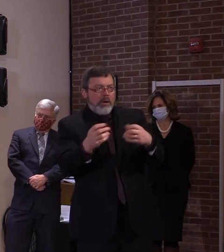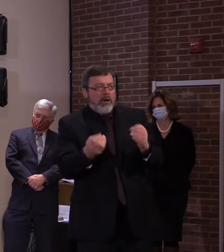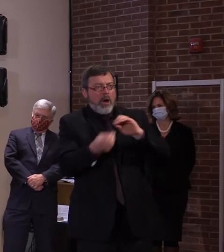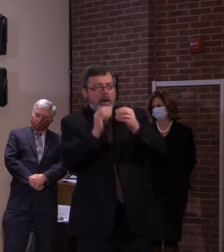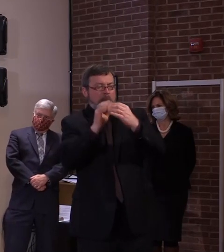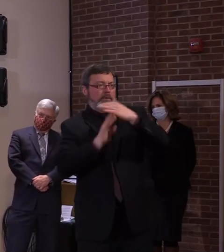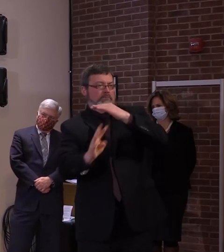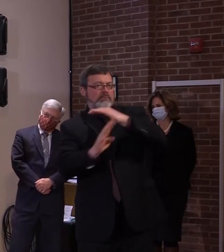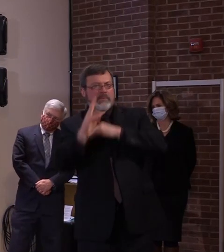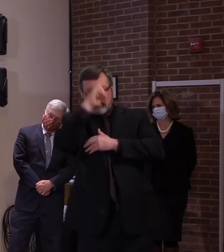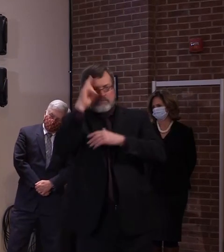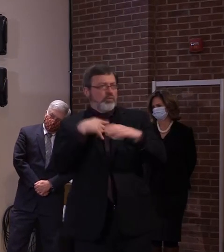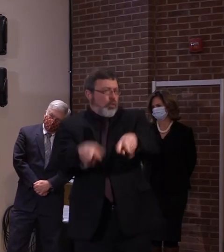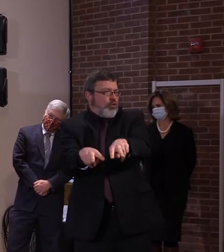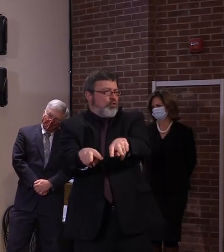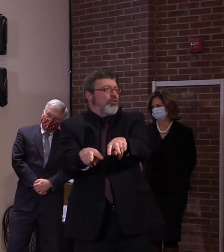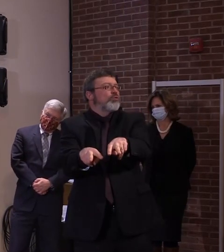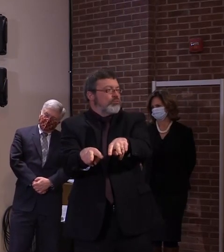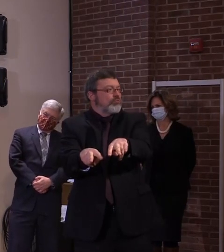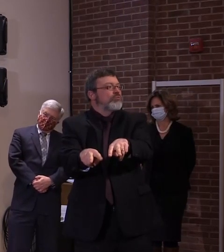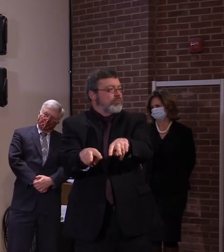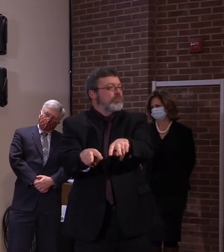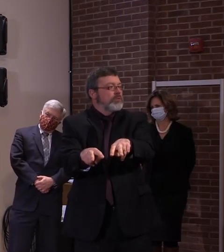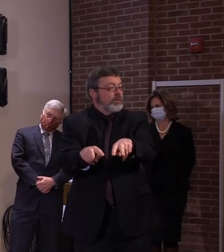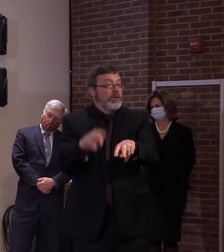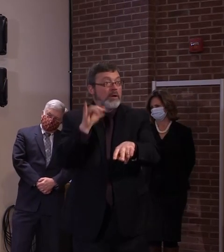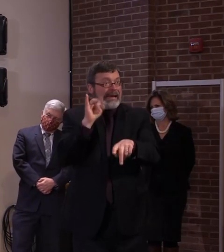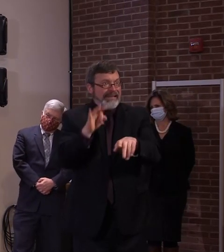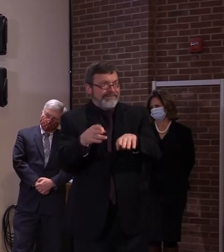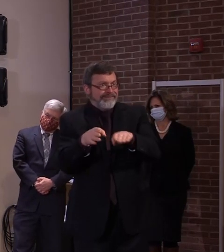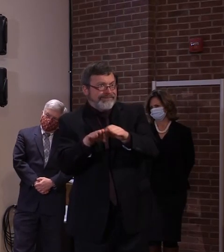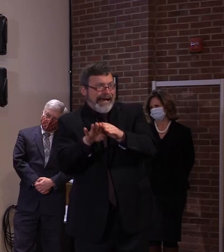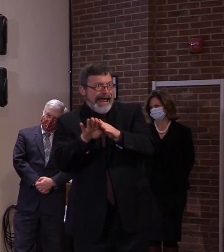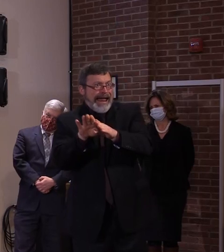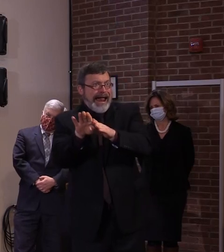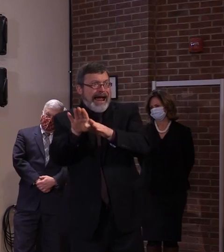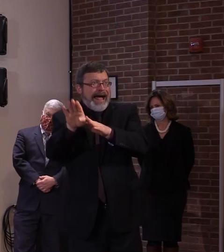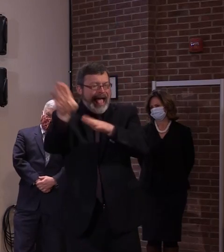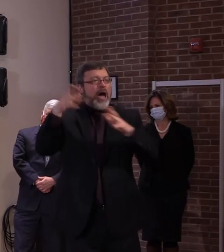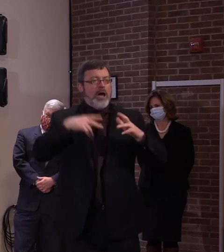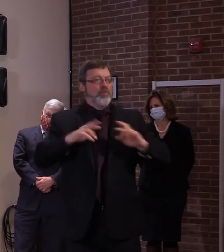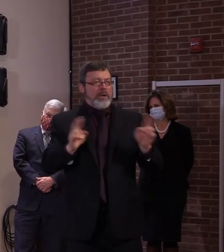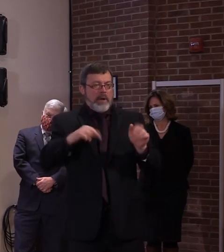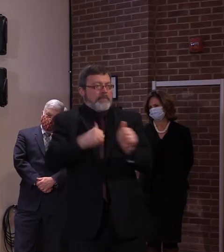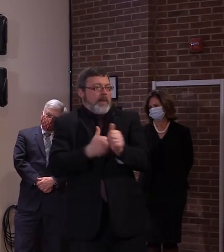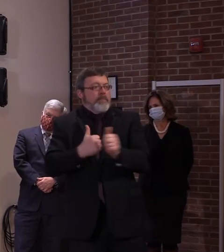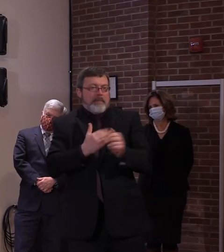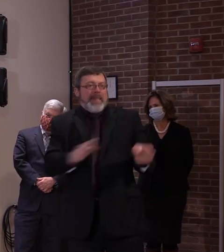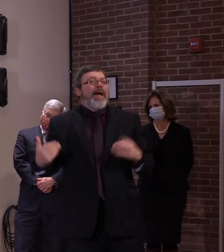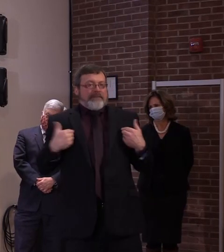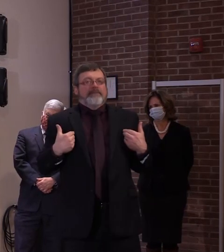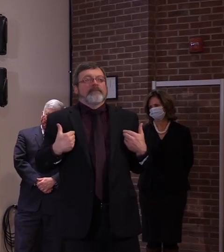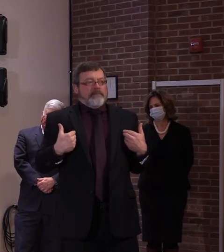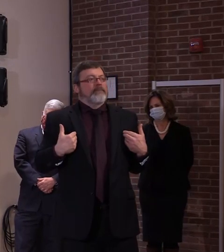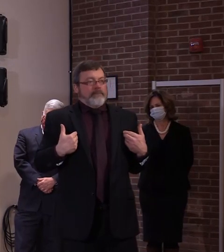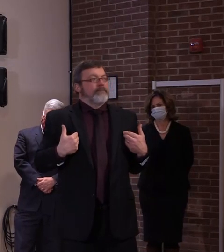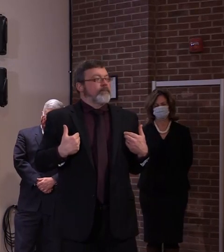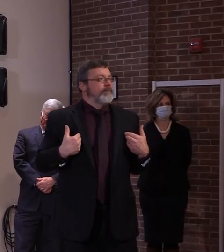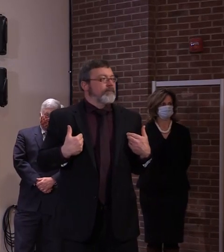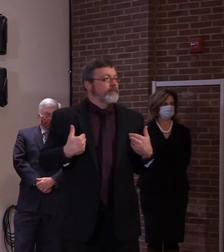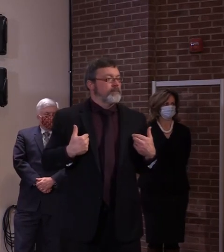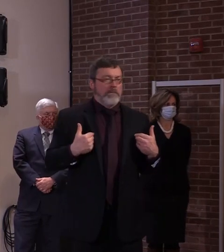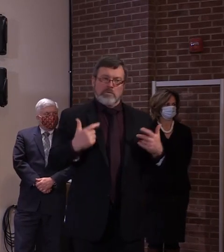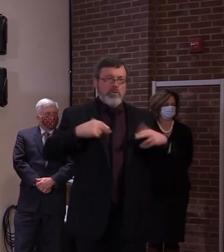And we're prepared if it elevates, but we'll. It's something to pay attention to, obviously.